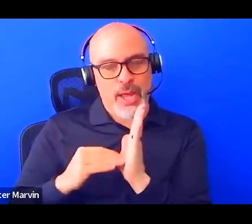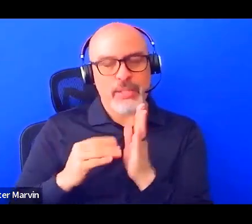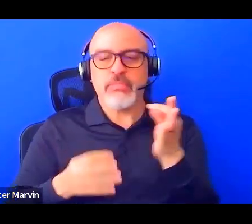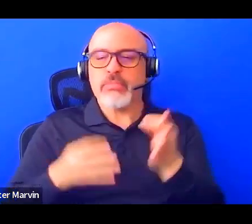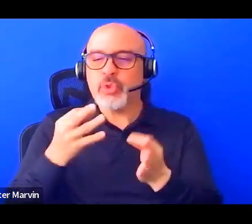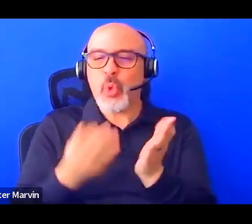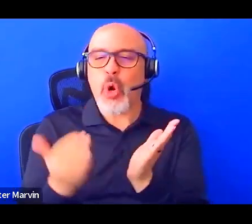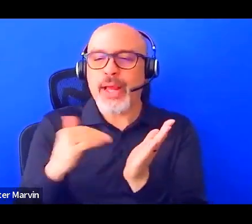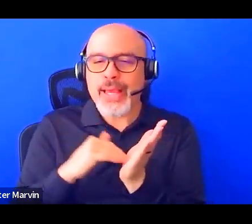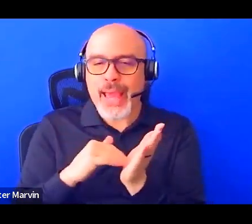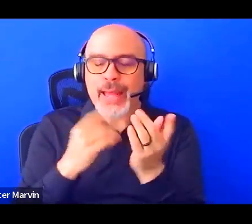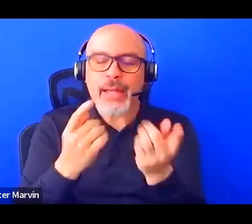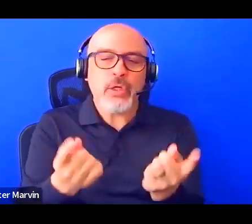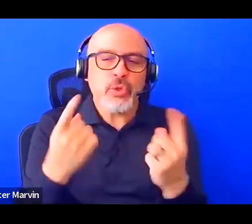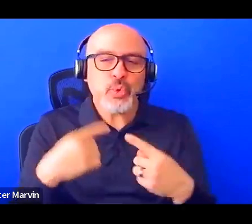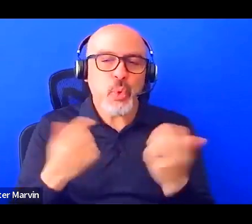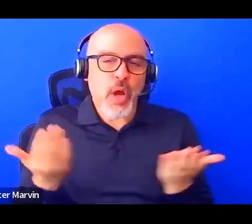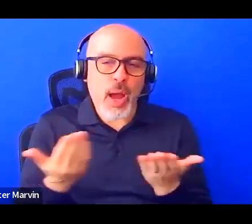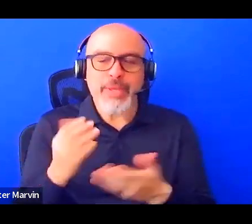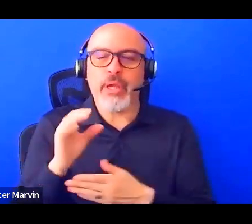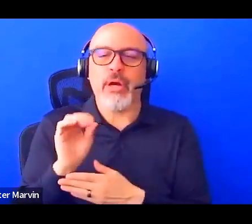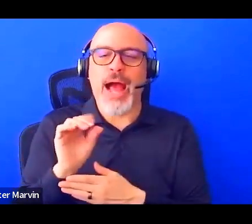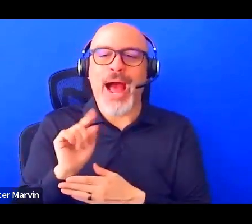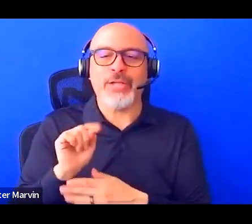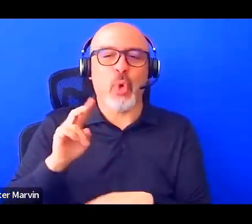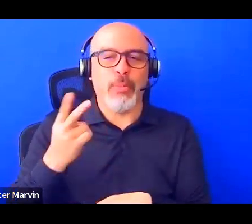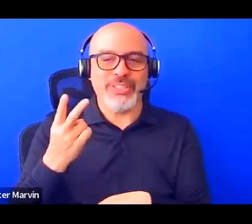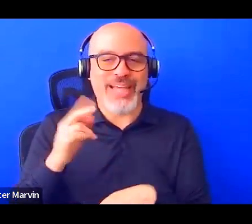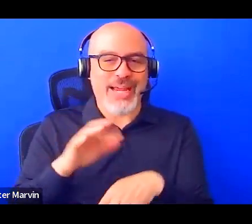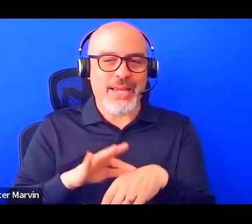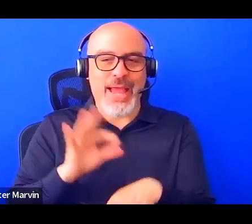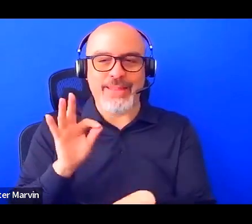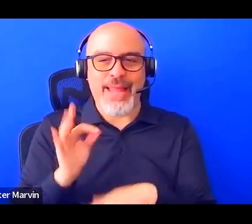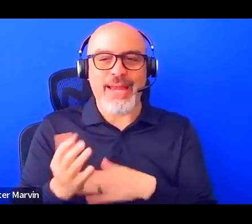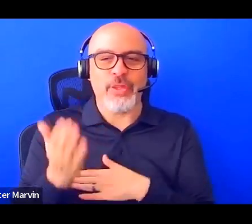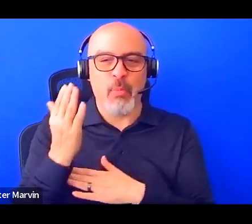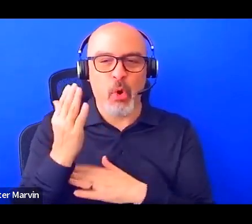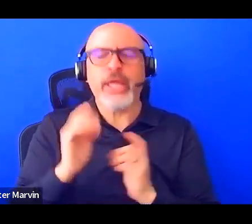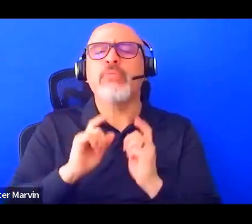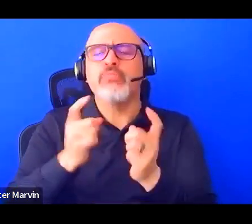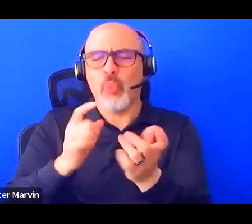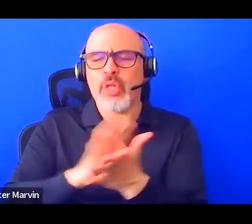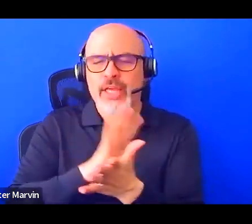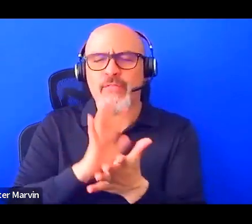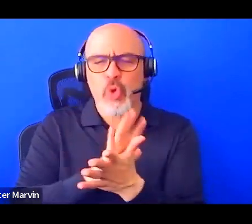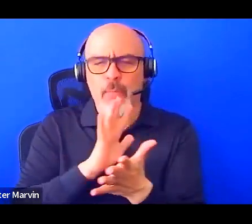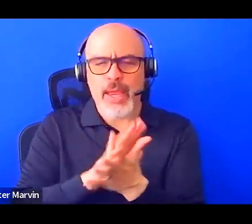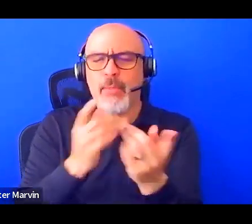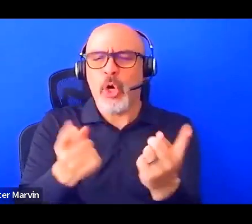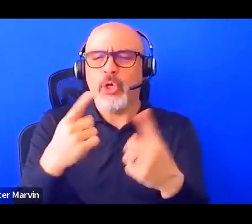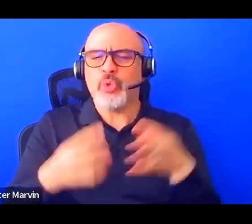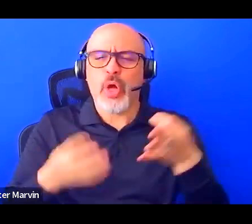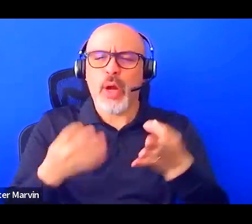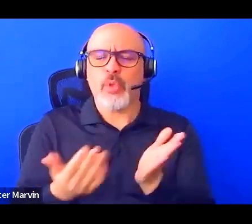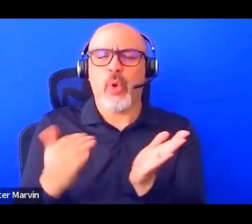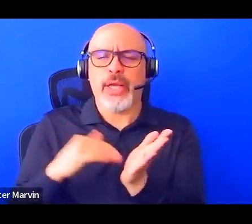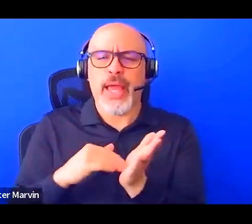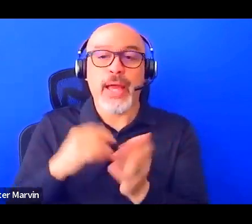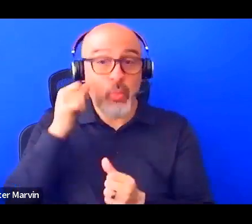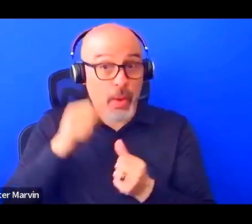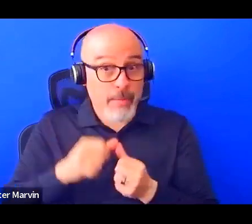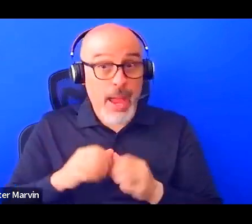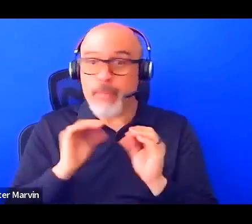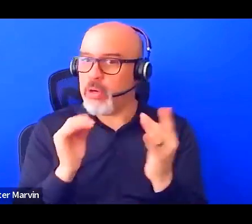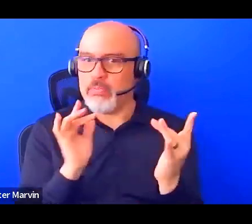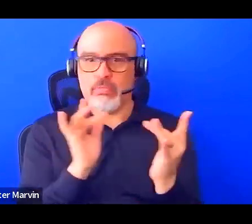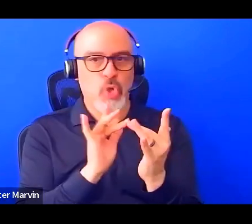when? October 2nd at 9 a.m. The jail will give you a written notice for that date. You have a condition of no contact